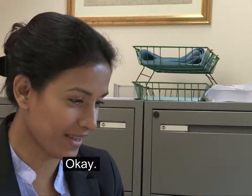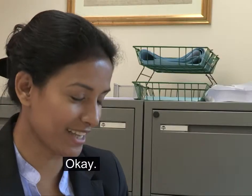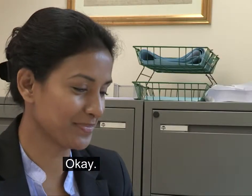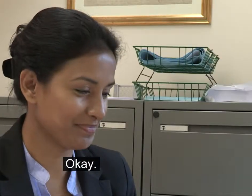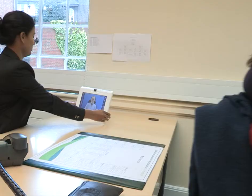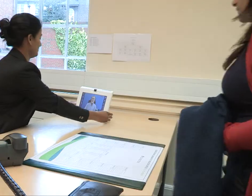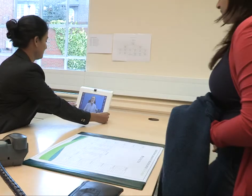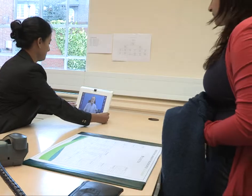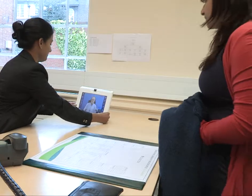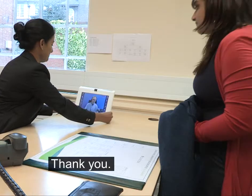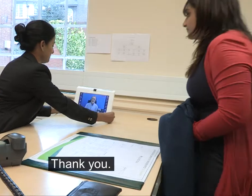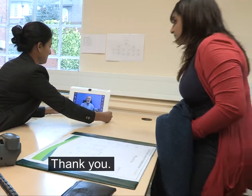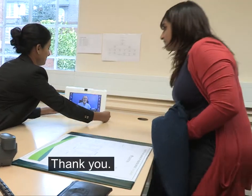Okay. Thank you.